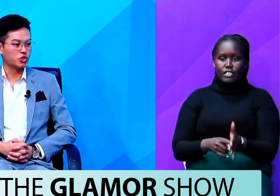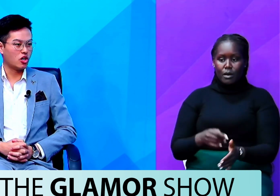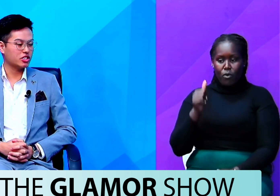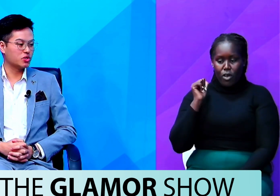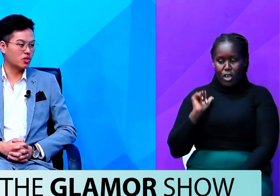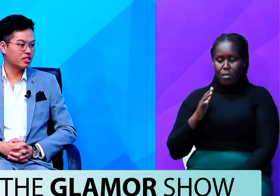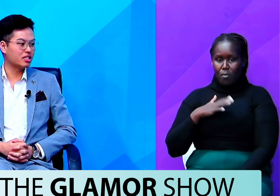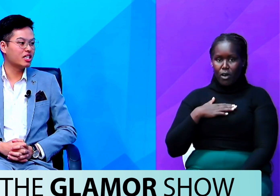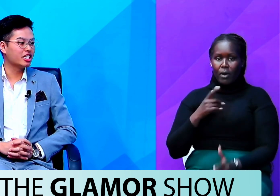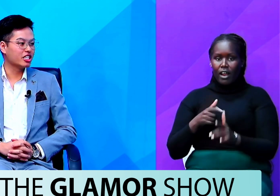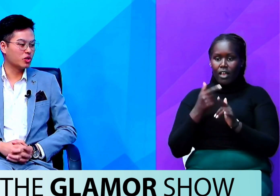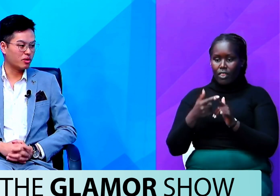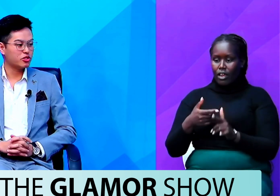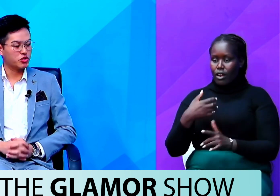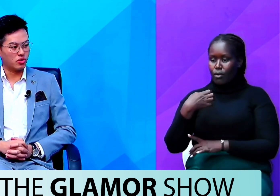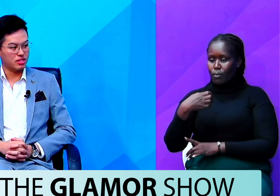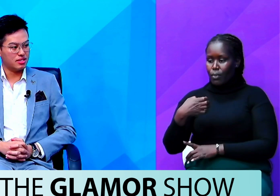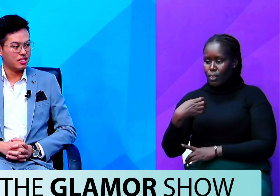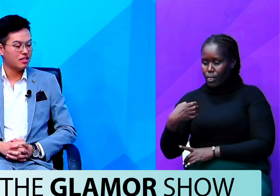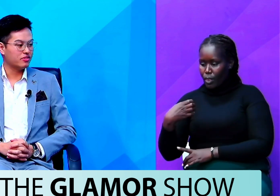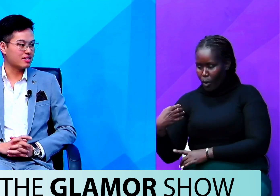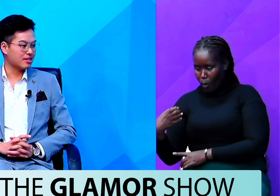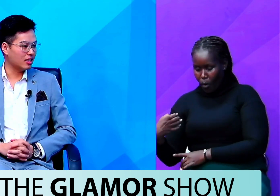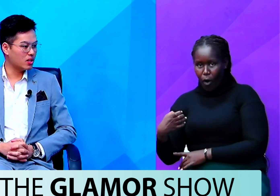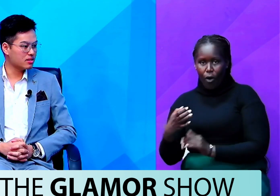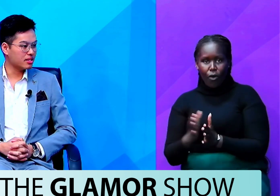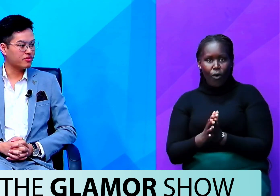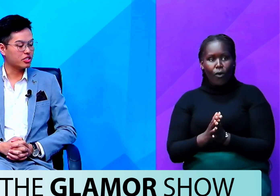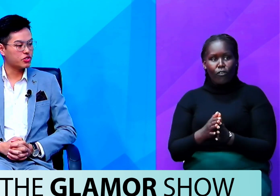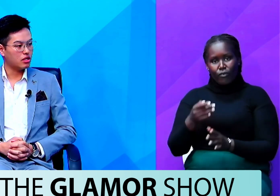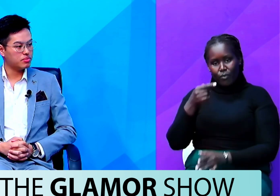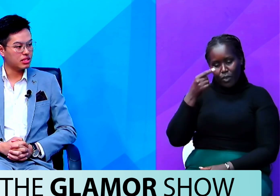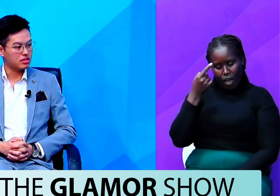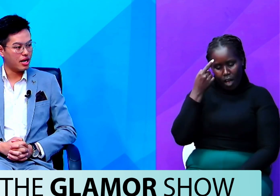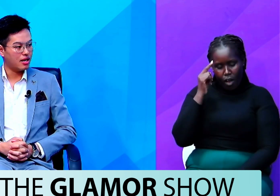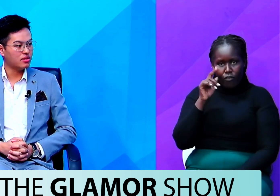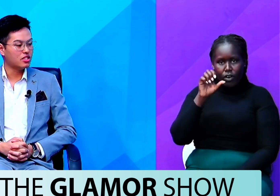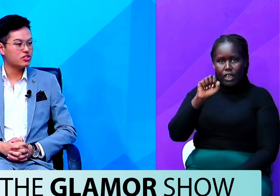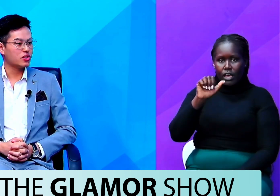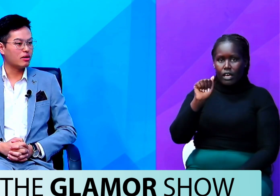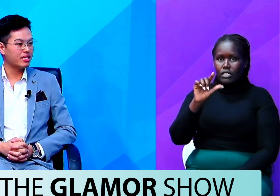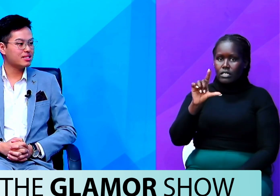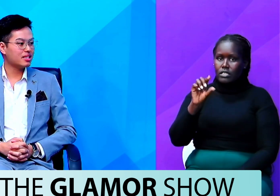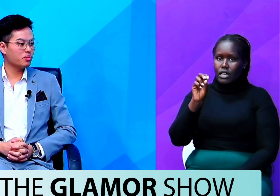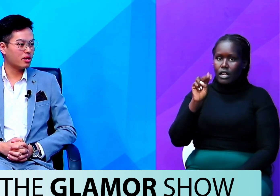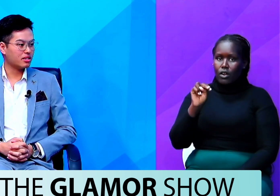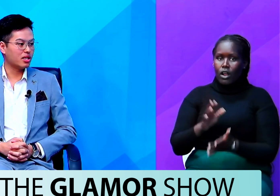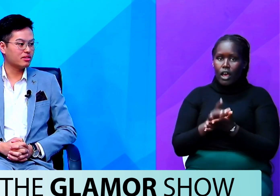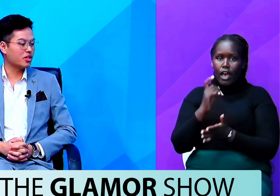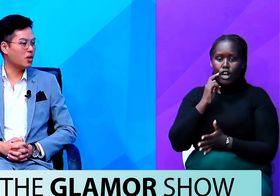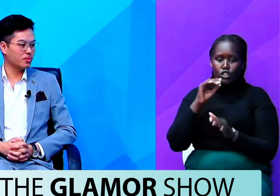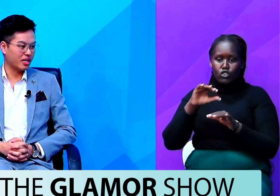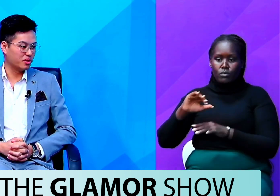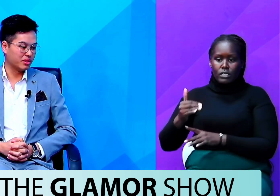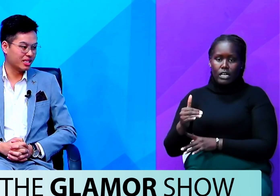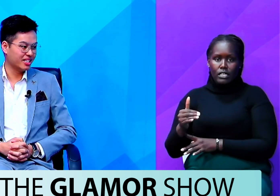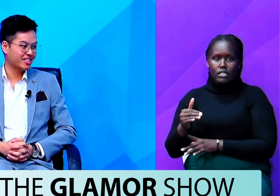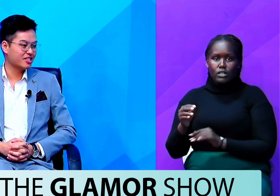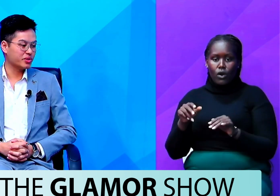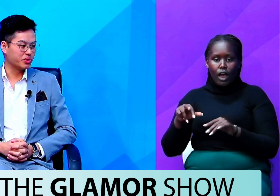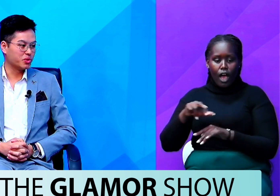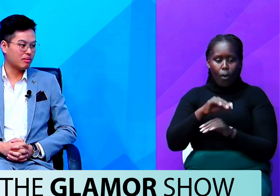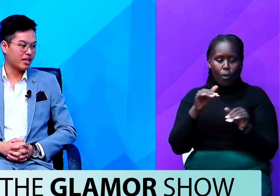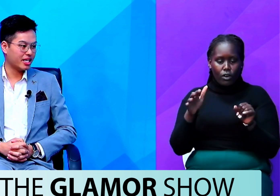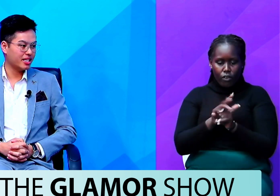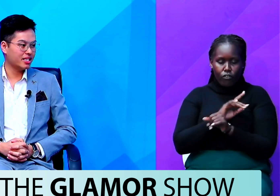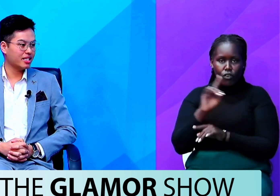to knock the door to doors for the salons and for the shops in town. So I basically walked around the whole Nairobi